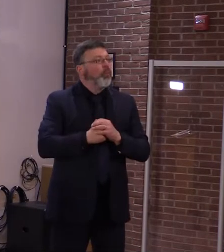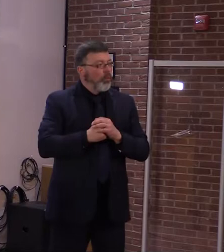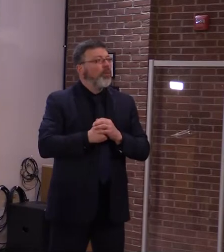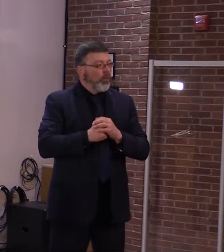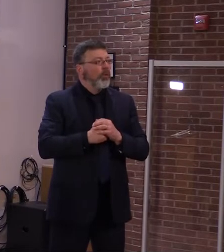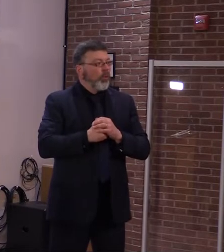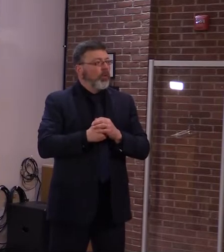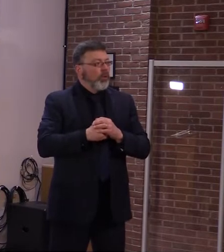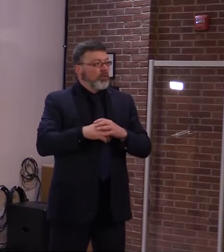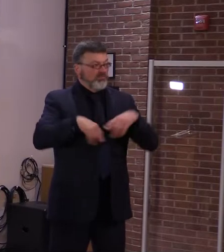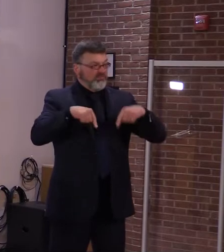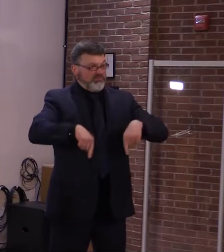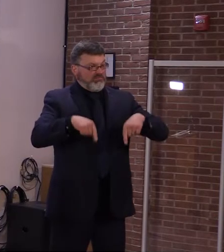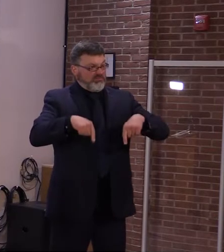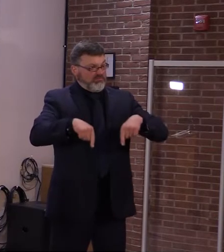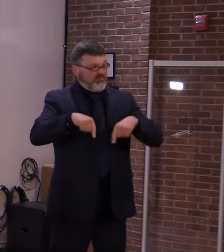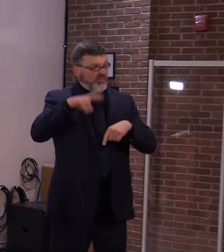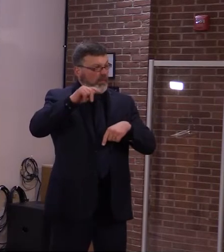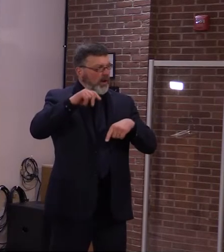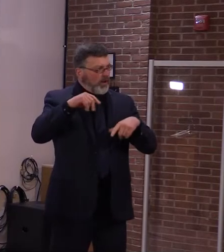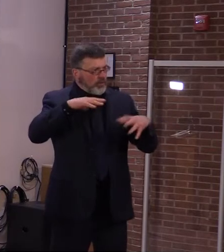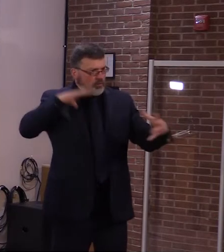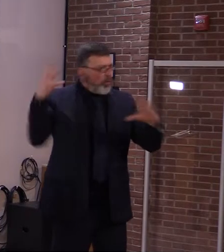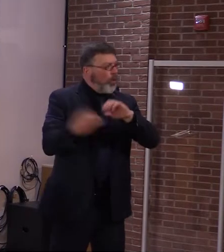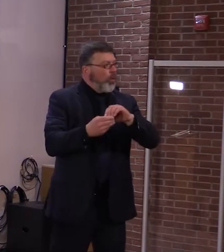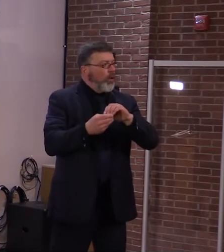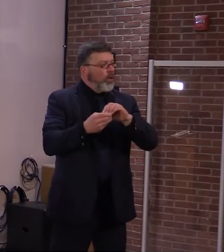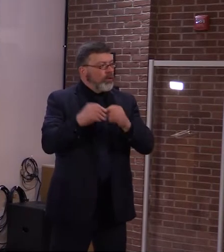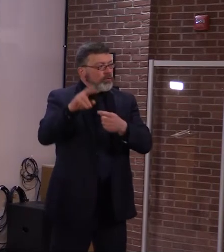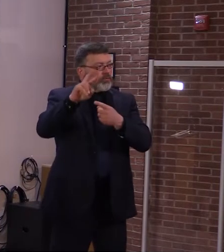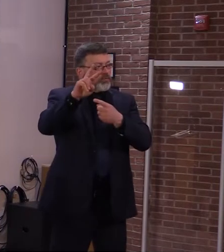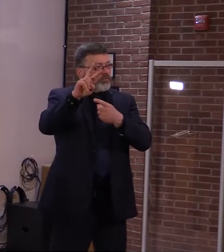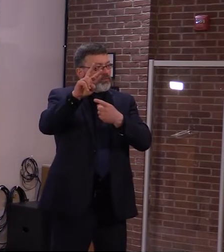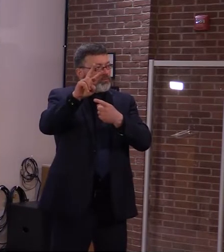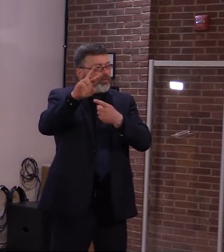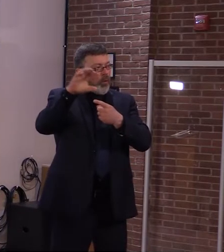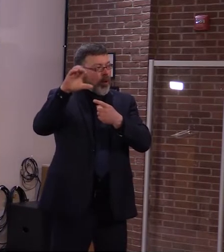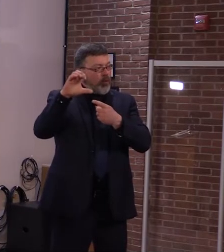94,900 people have received their first dose of vaccine, and